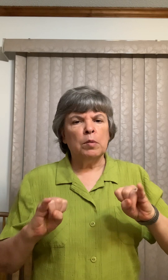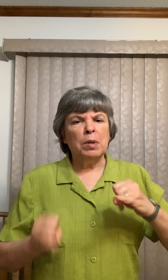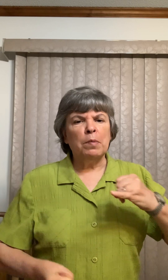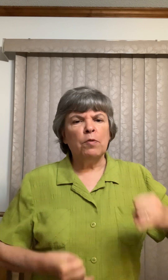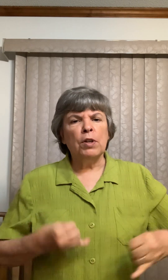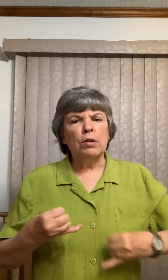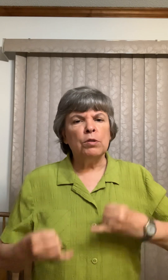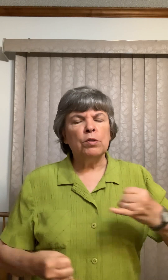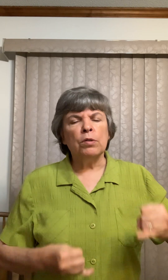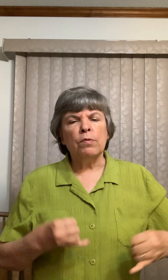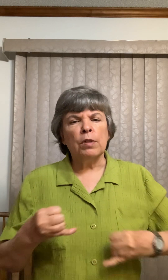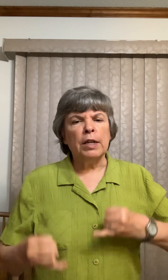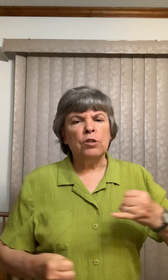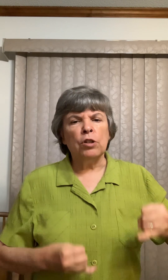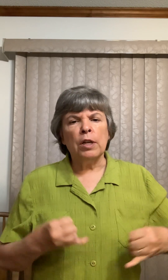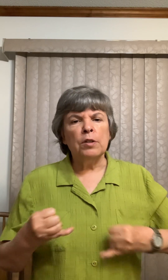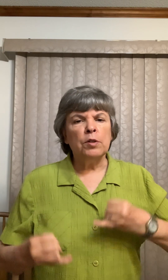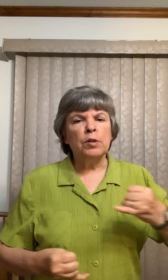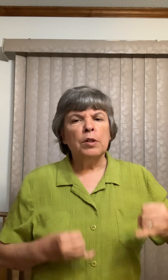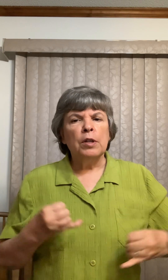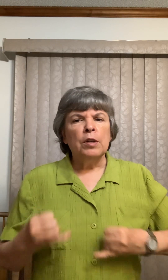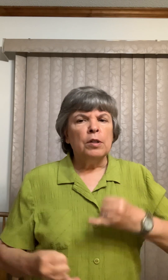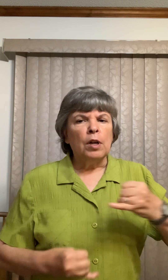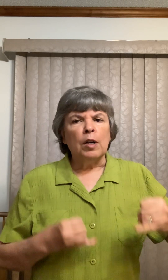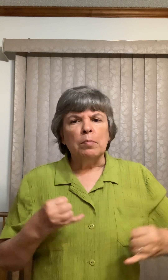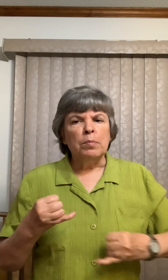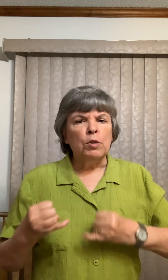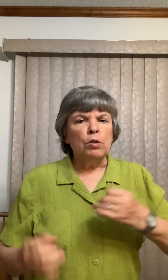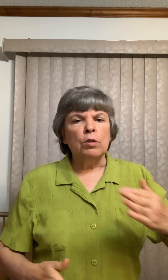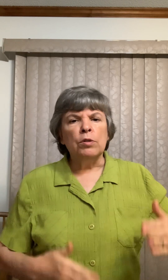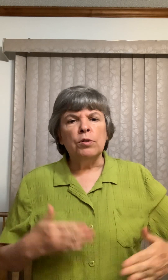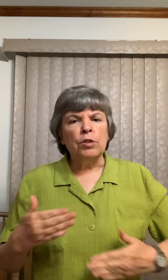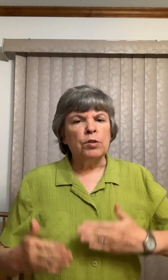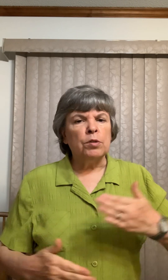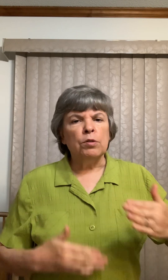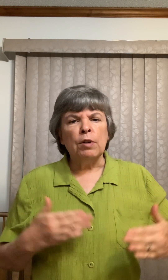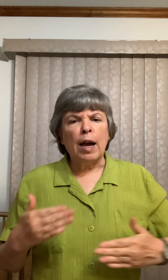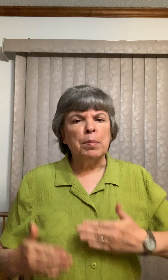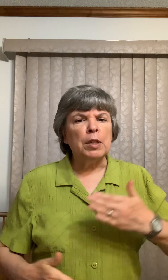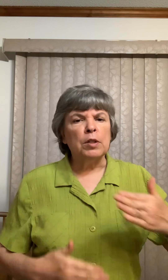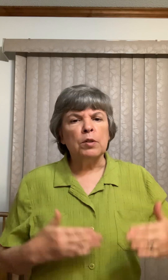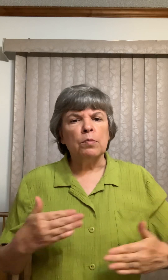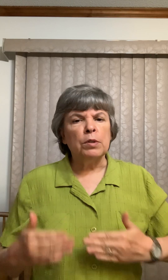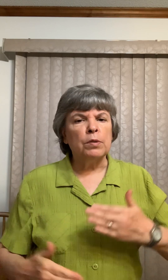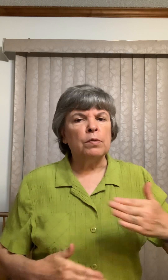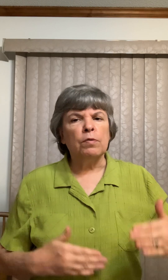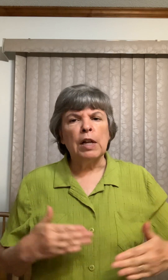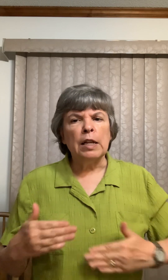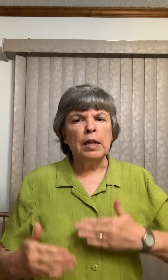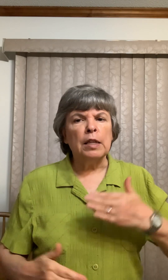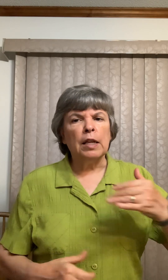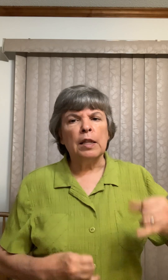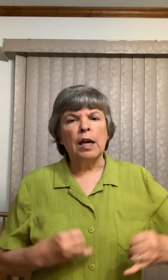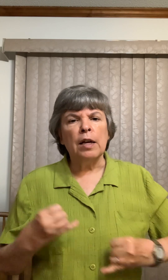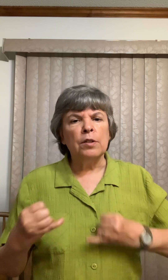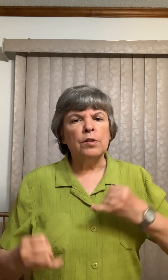baby fingers like J's. You could just do happiness with flat hand like that.